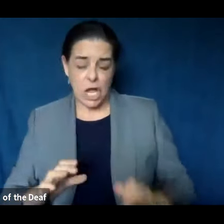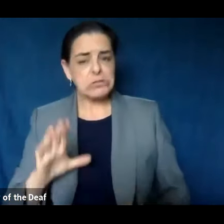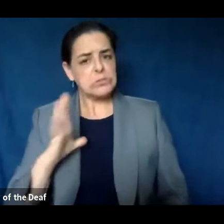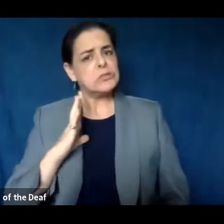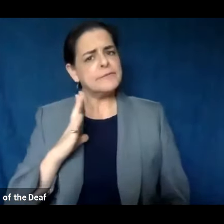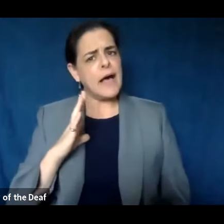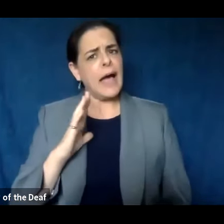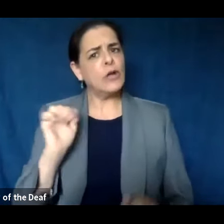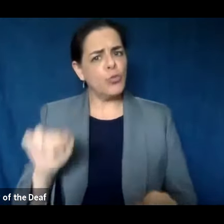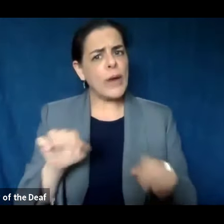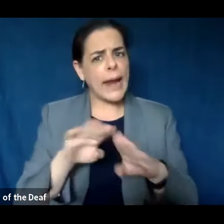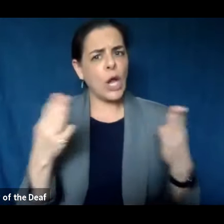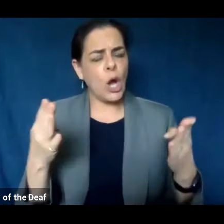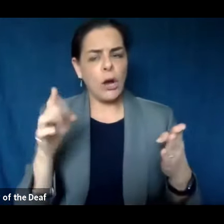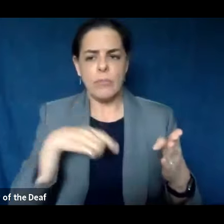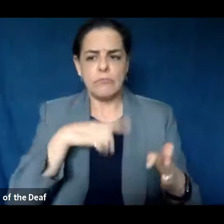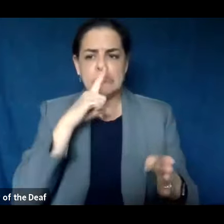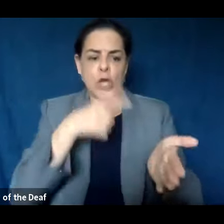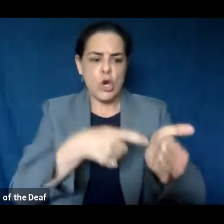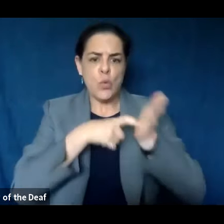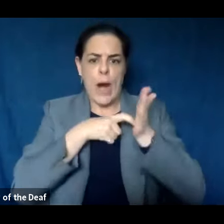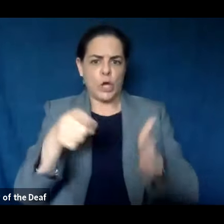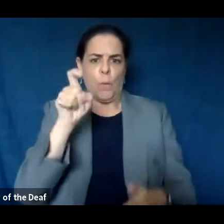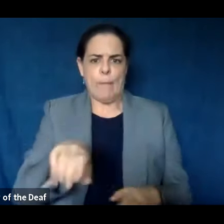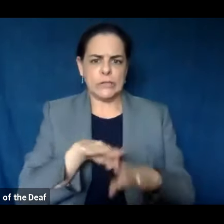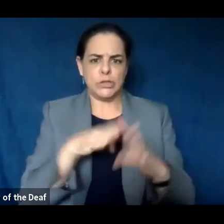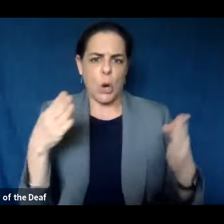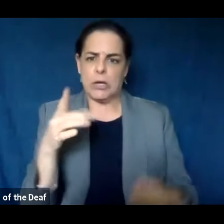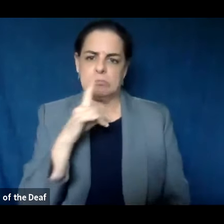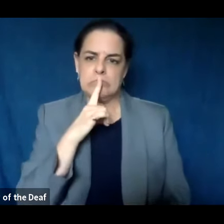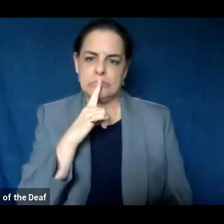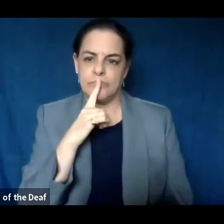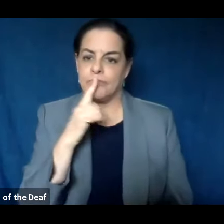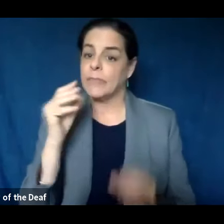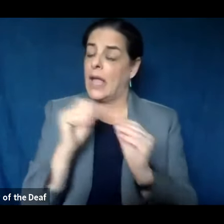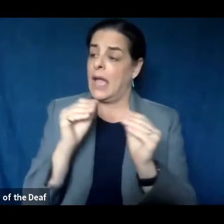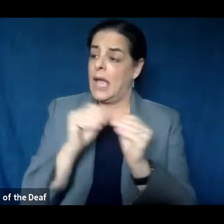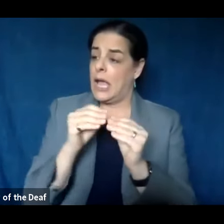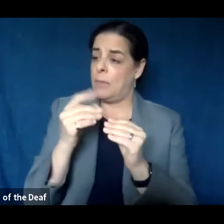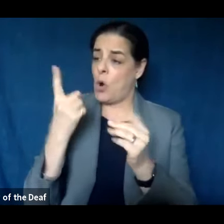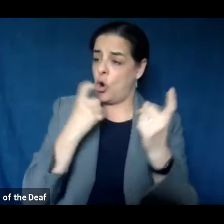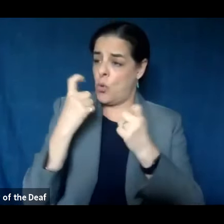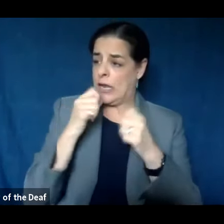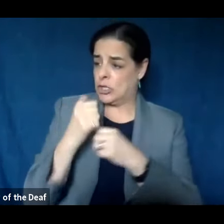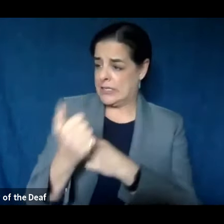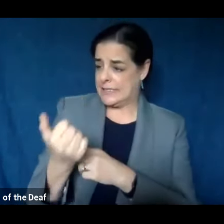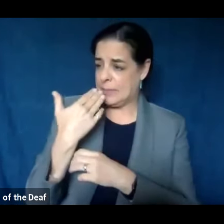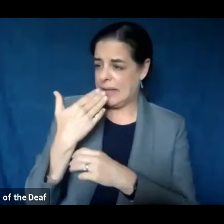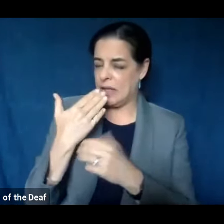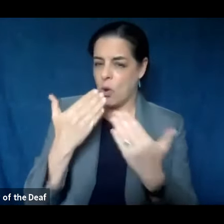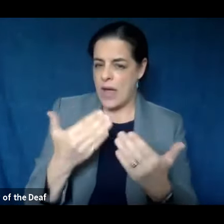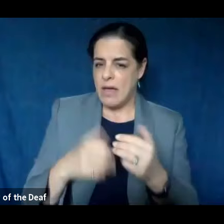there's no requirement that anyone reopen. Any other questions? Please go ahead and submit them.